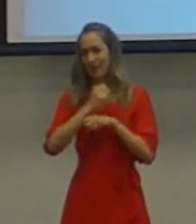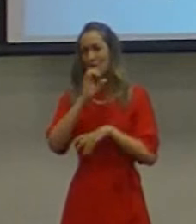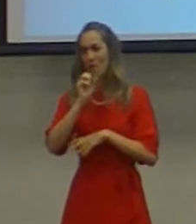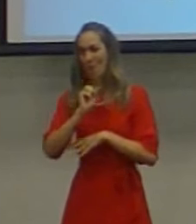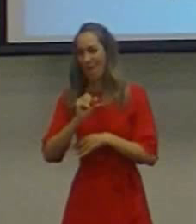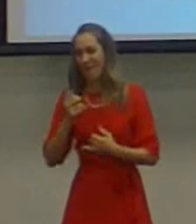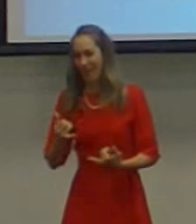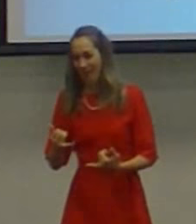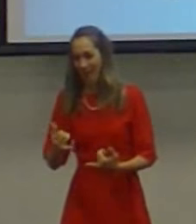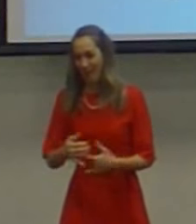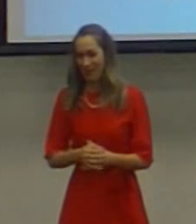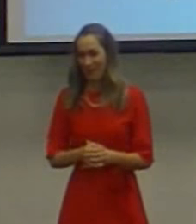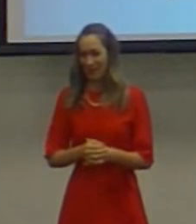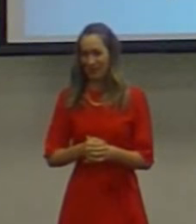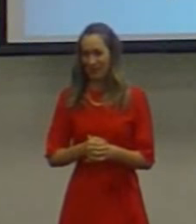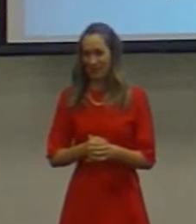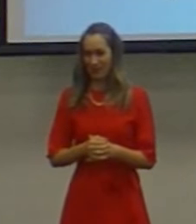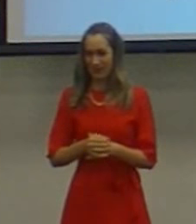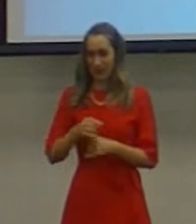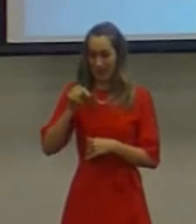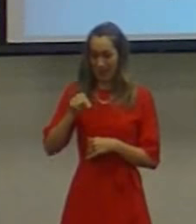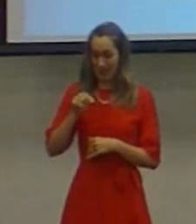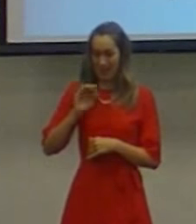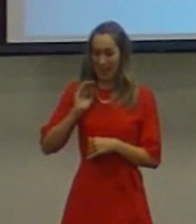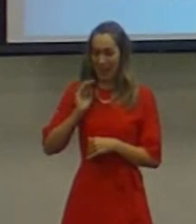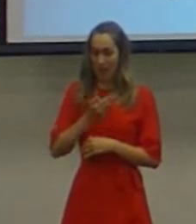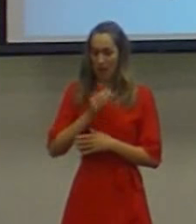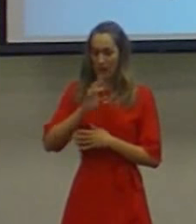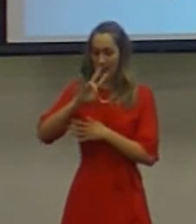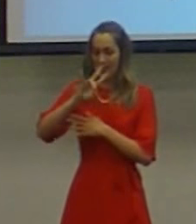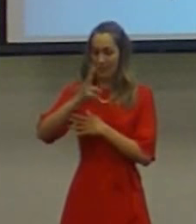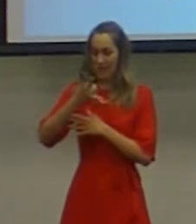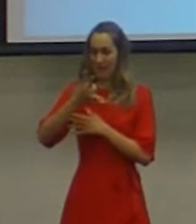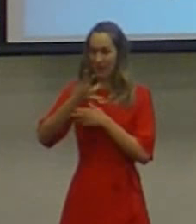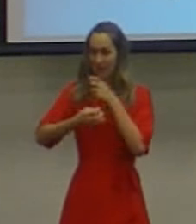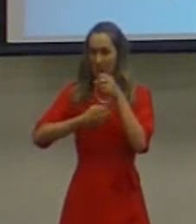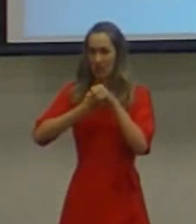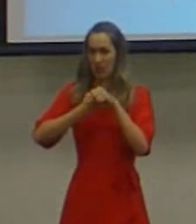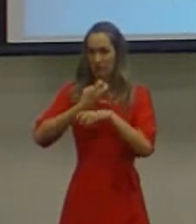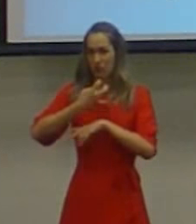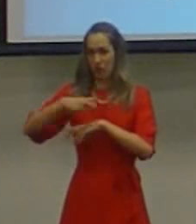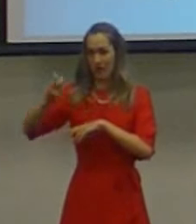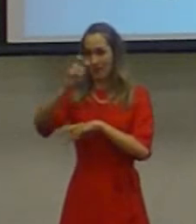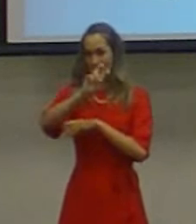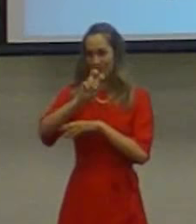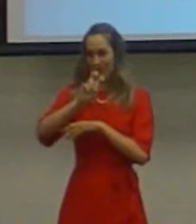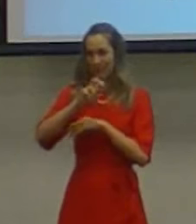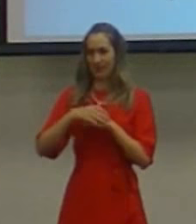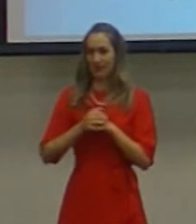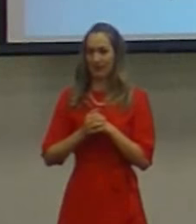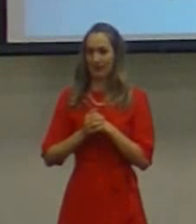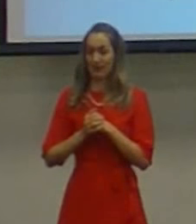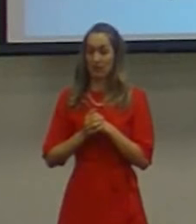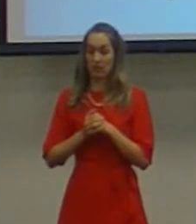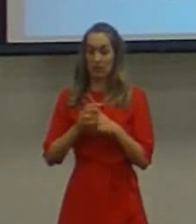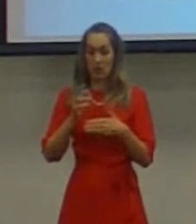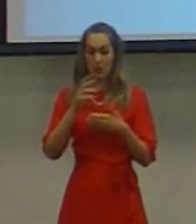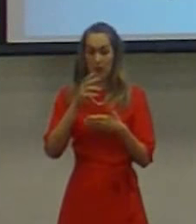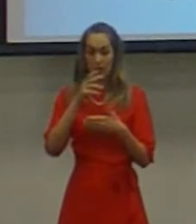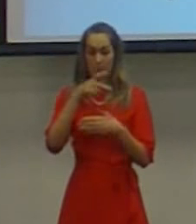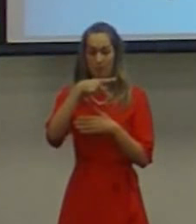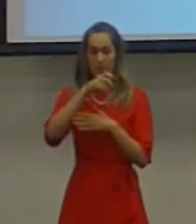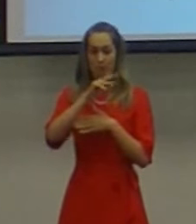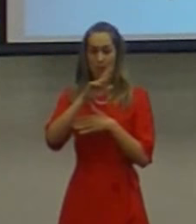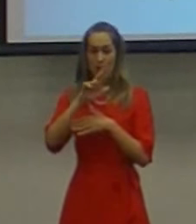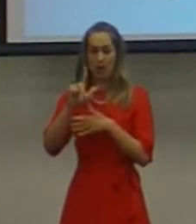This year we begin our 7th year of actual trips, our 7th season, and it's kind of neat. Paul asked me just to kind of share some